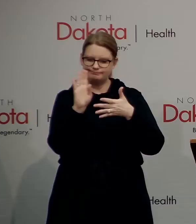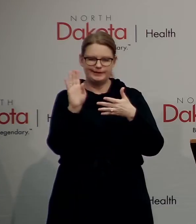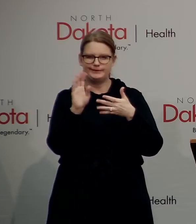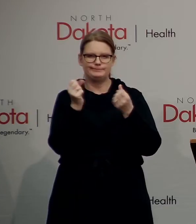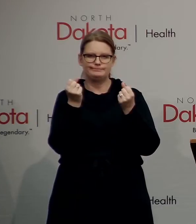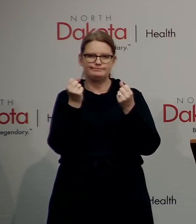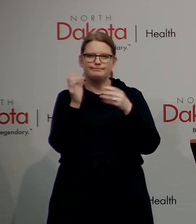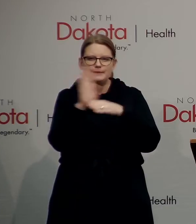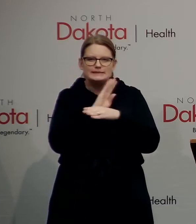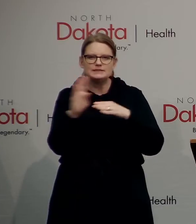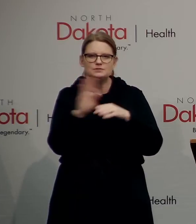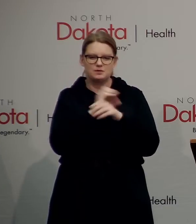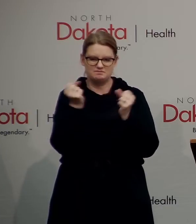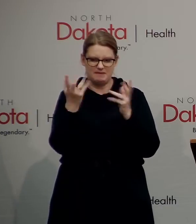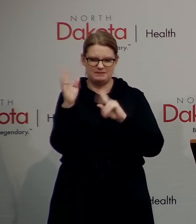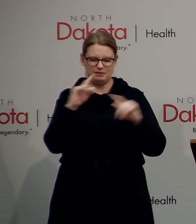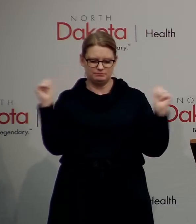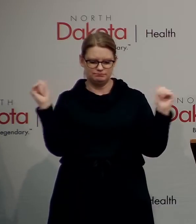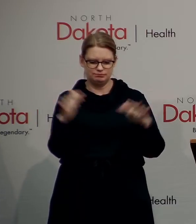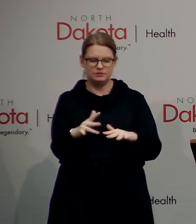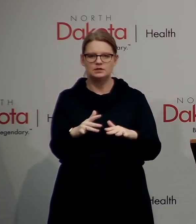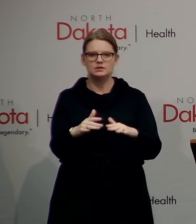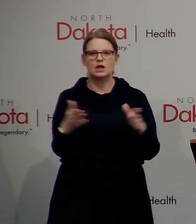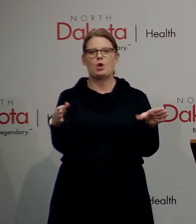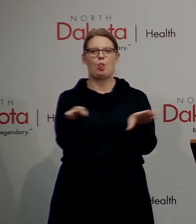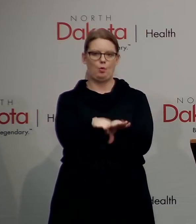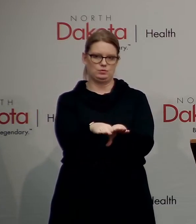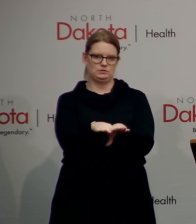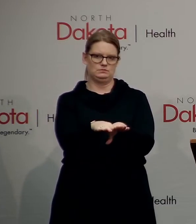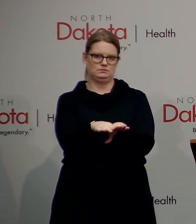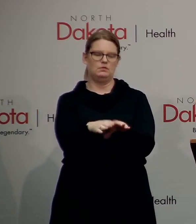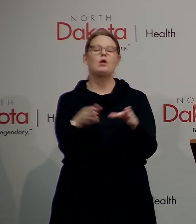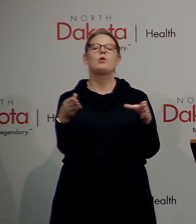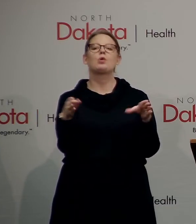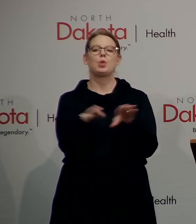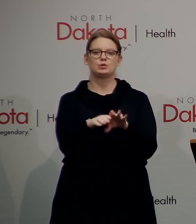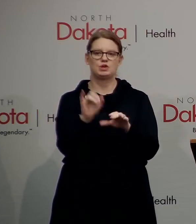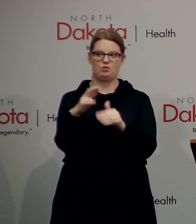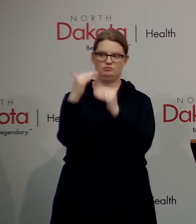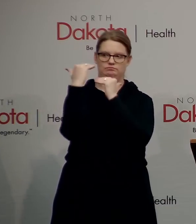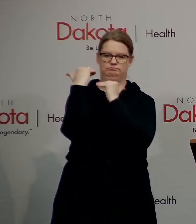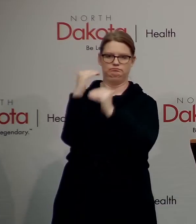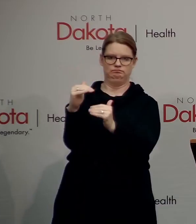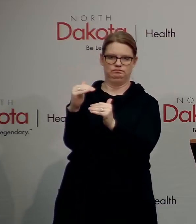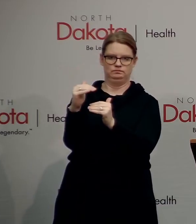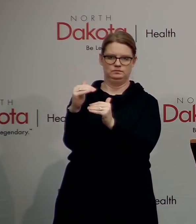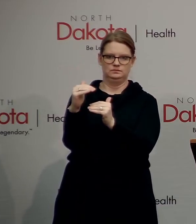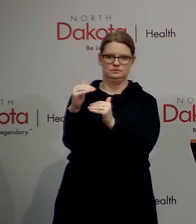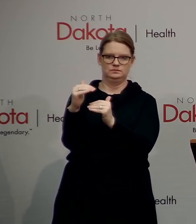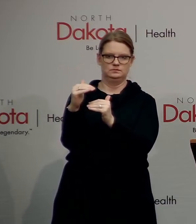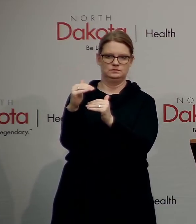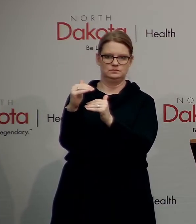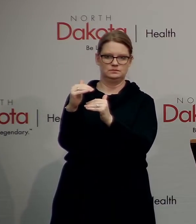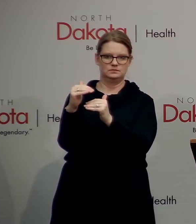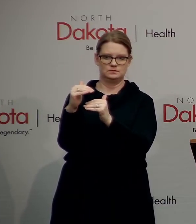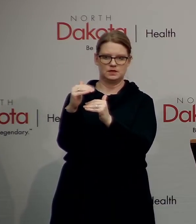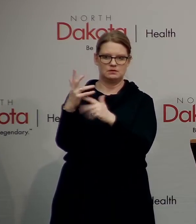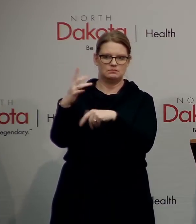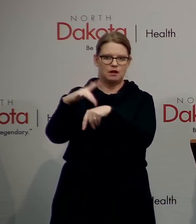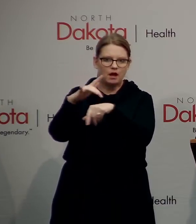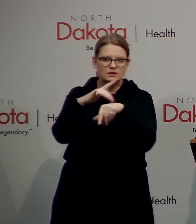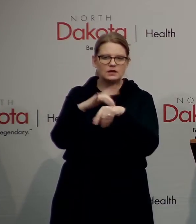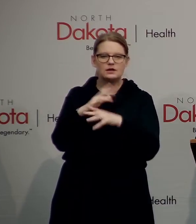congregate, that they consider closing or dramatically restricting limiting the amount of contact that they might come up